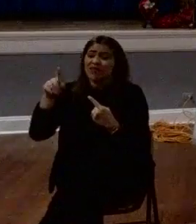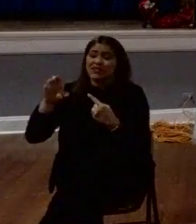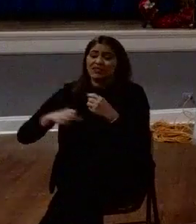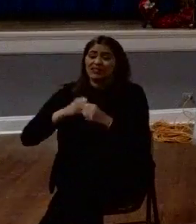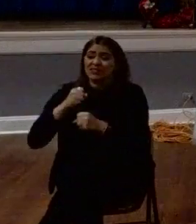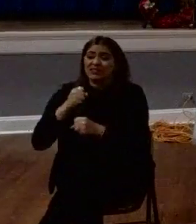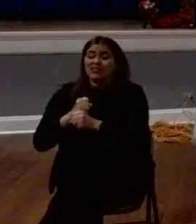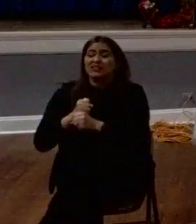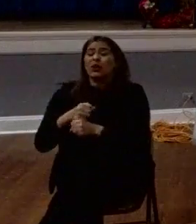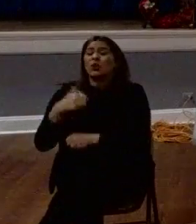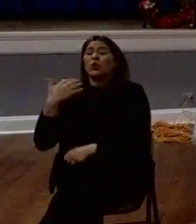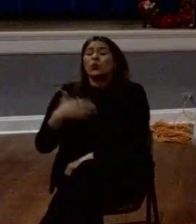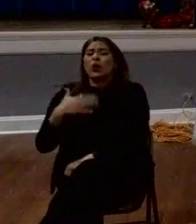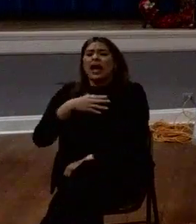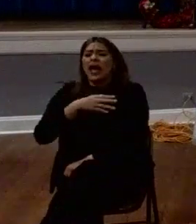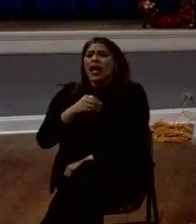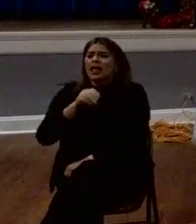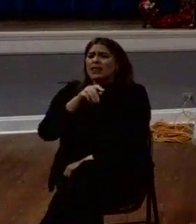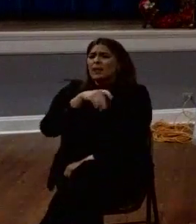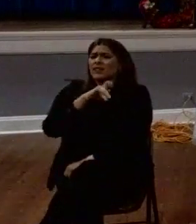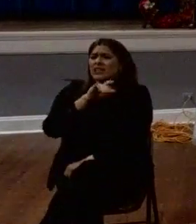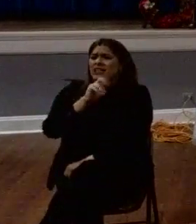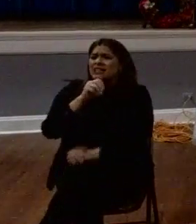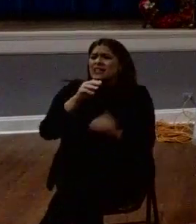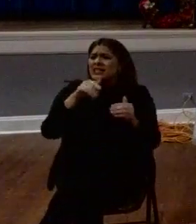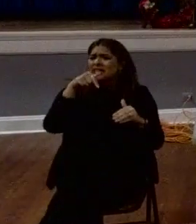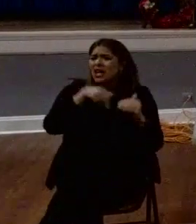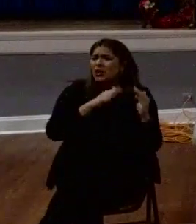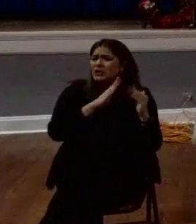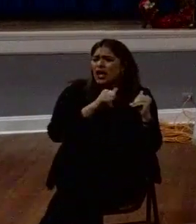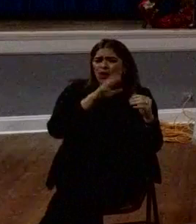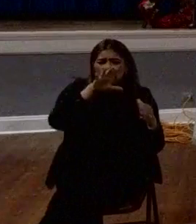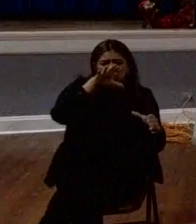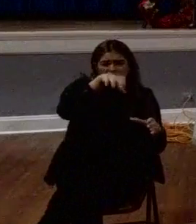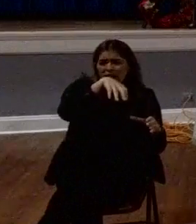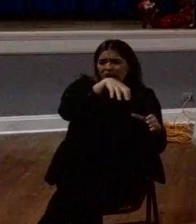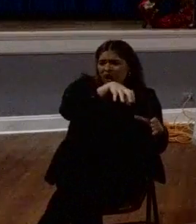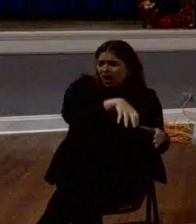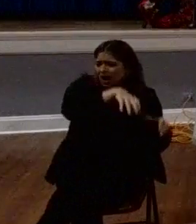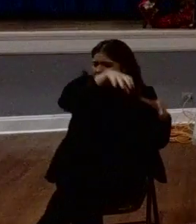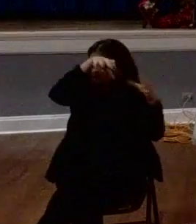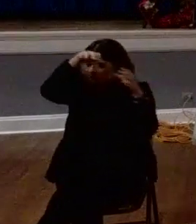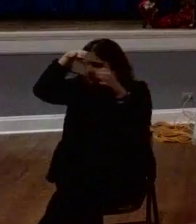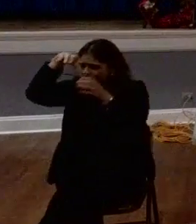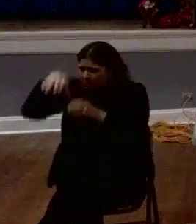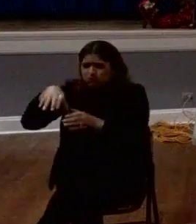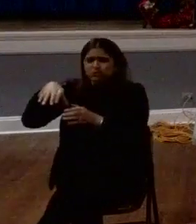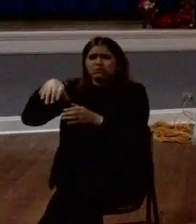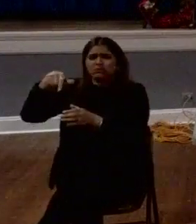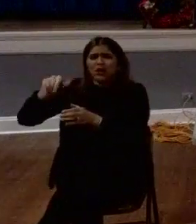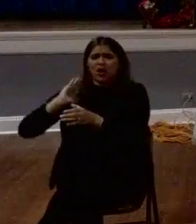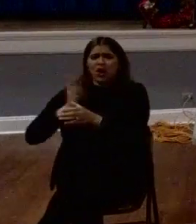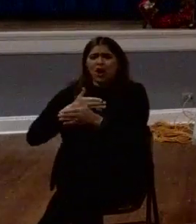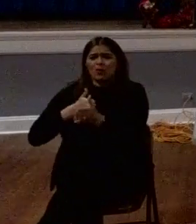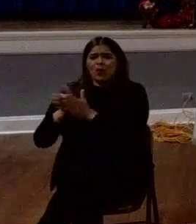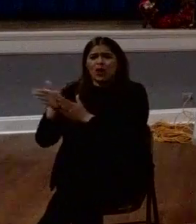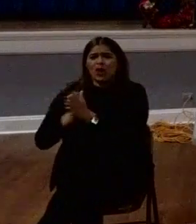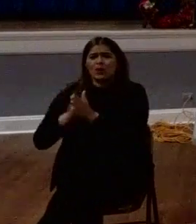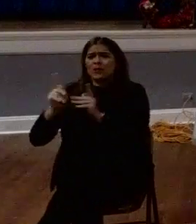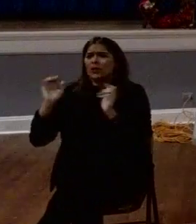the pavilion downtown is beautiful, and that's going to fit right into this park where people can come and